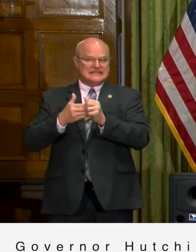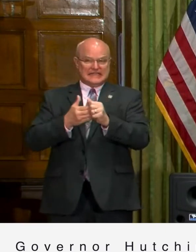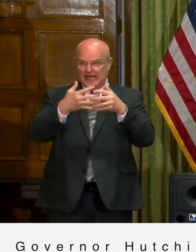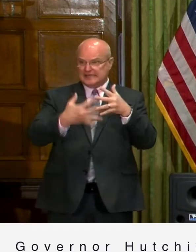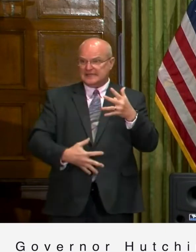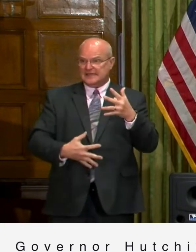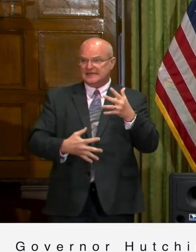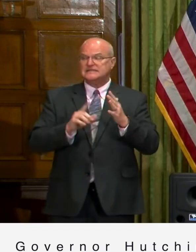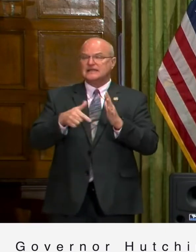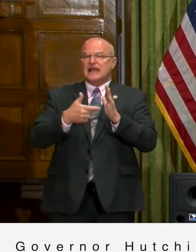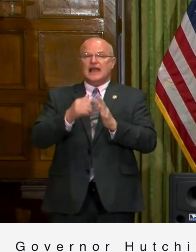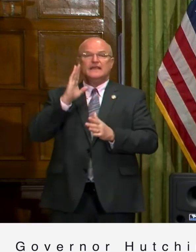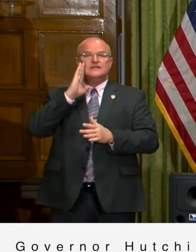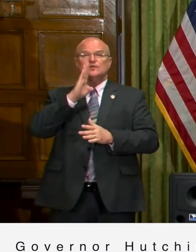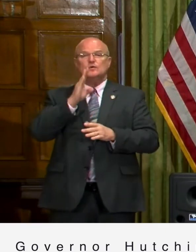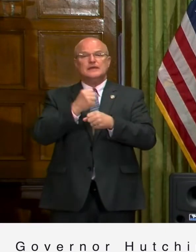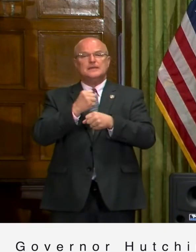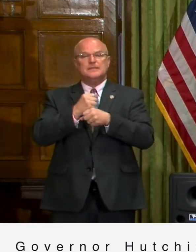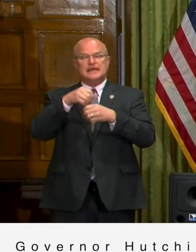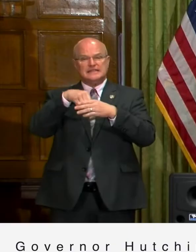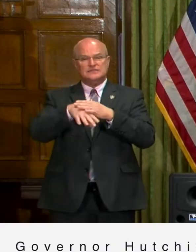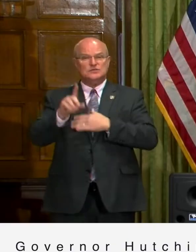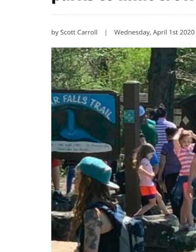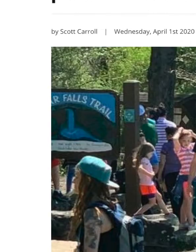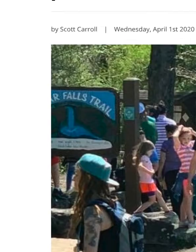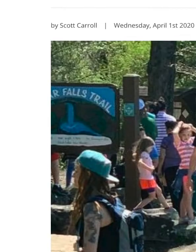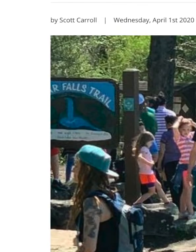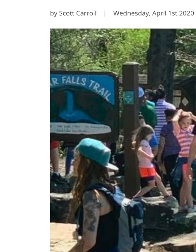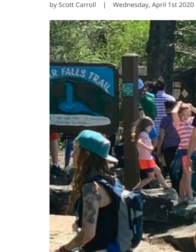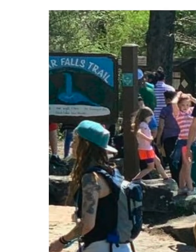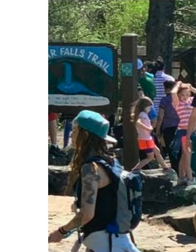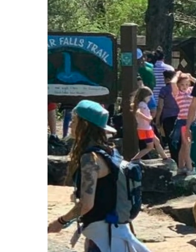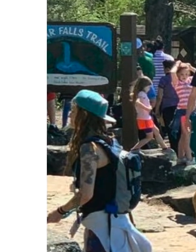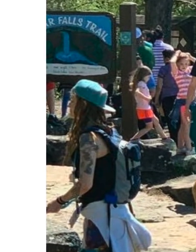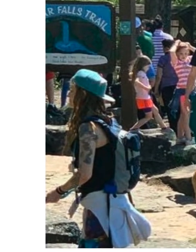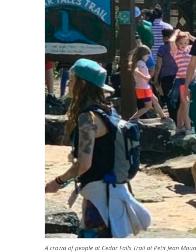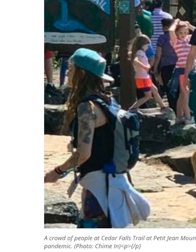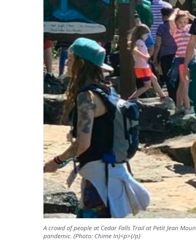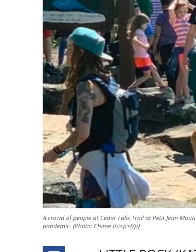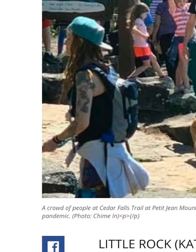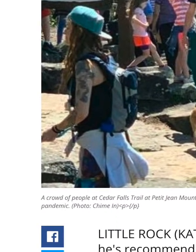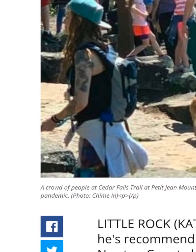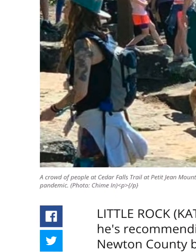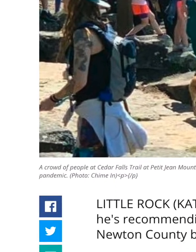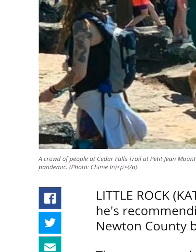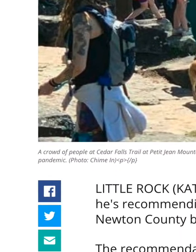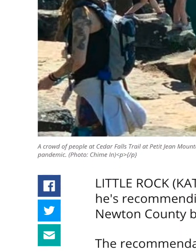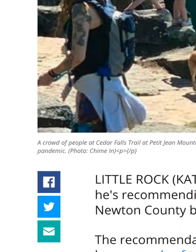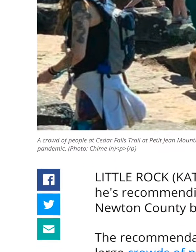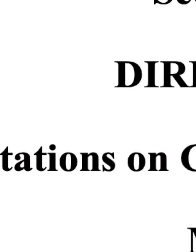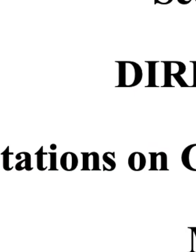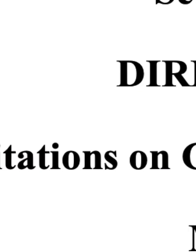guideline, and this will be made into a directive. When it became clear that too many people were ignoring the guidance, it became